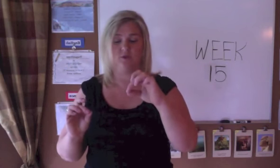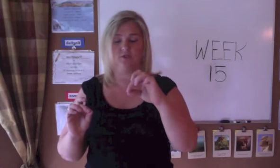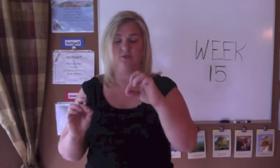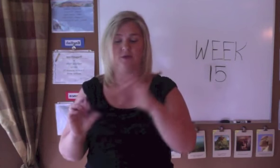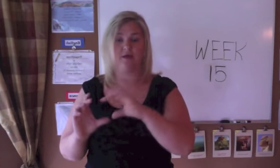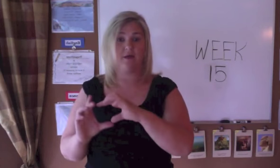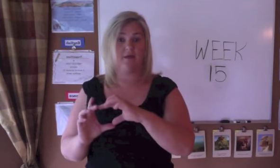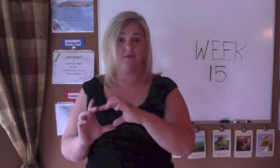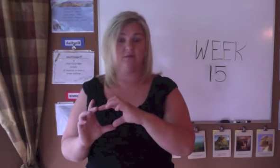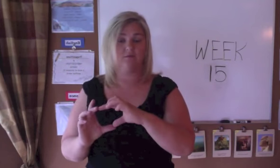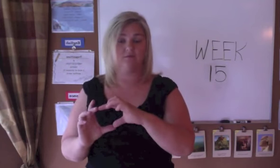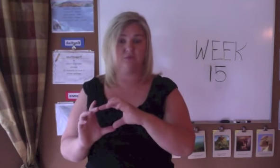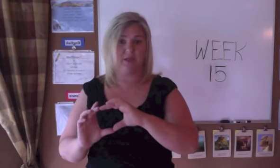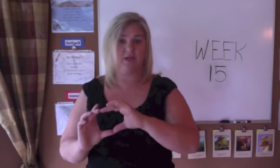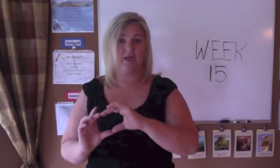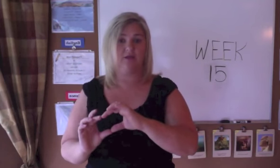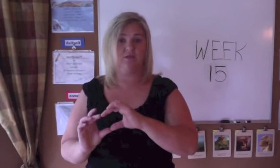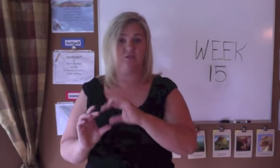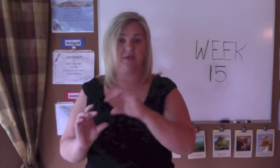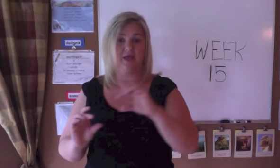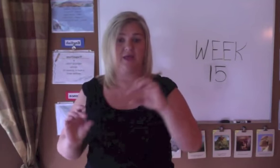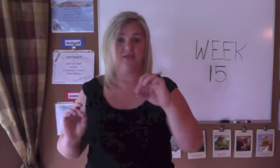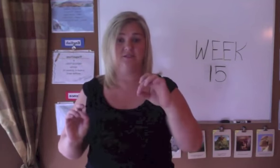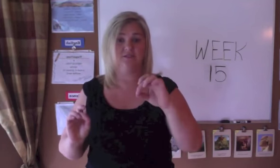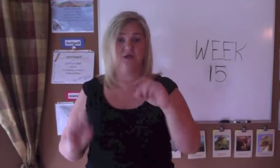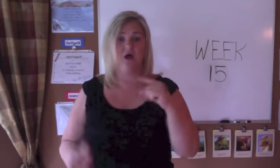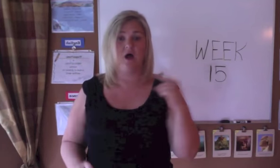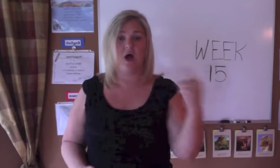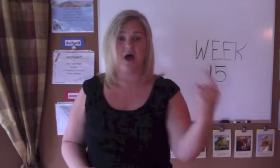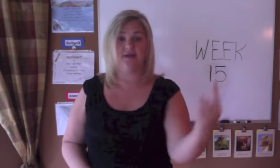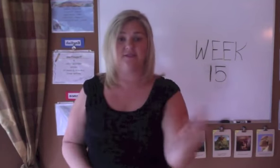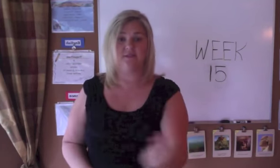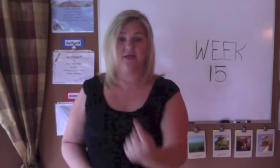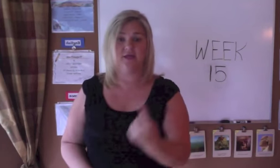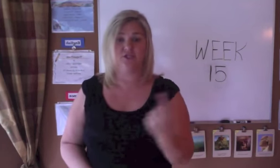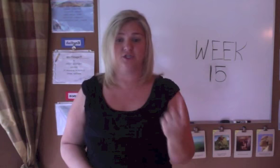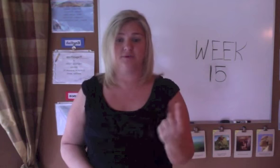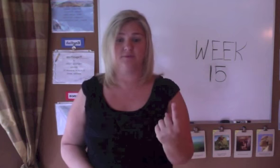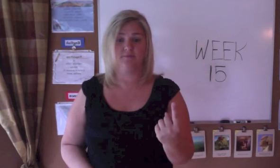to outline the Japan again. Japan's isolation.